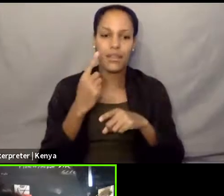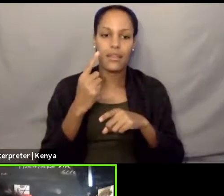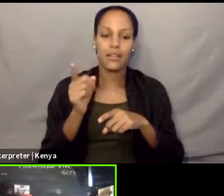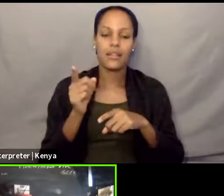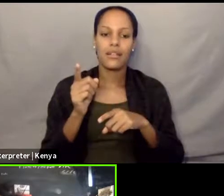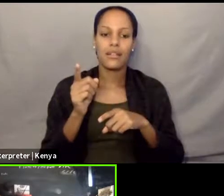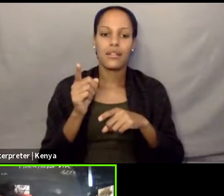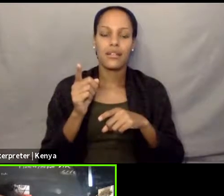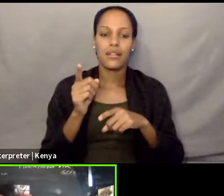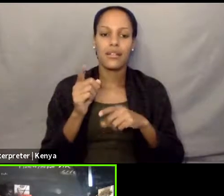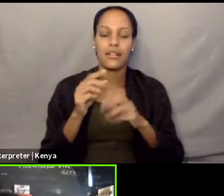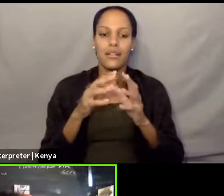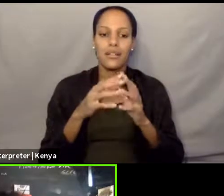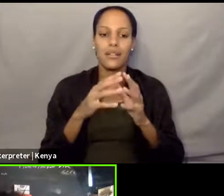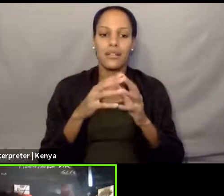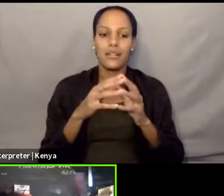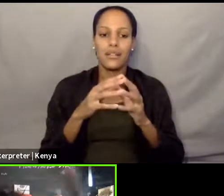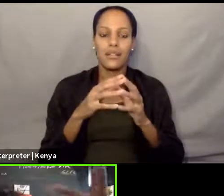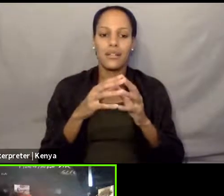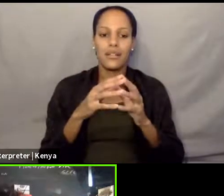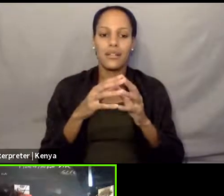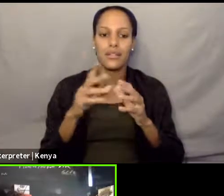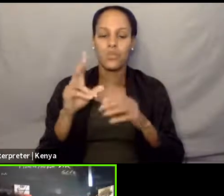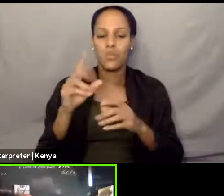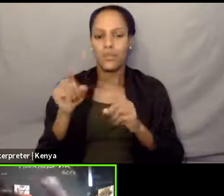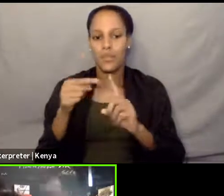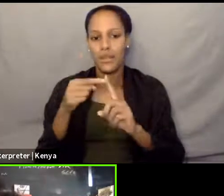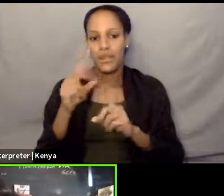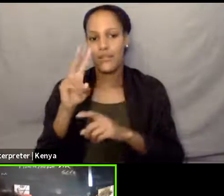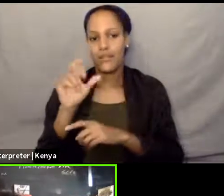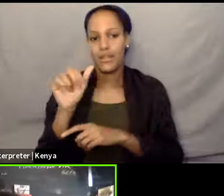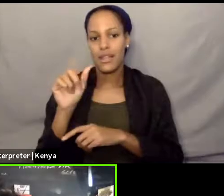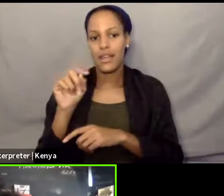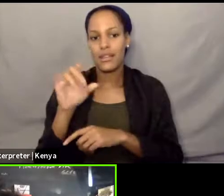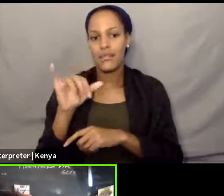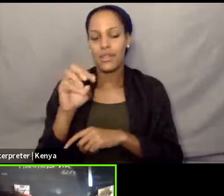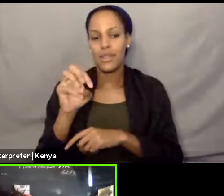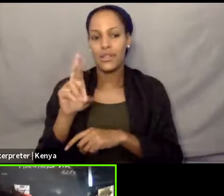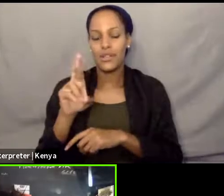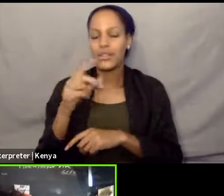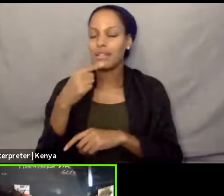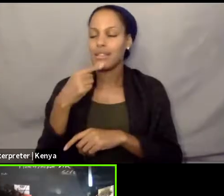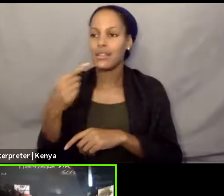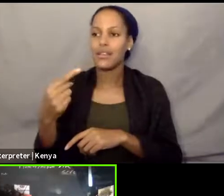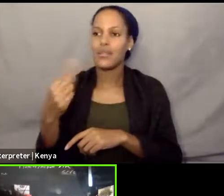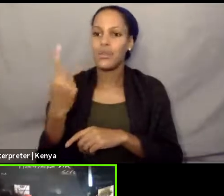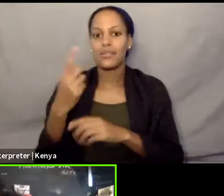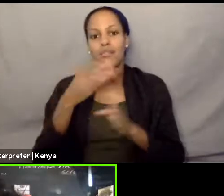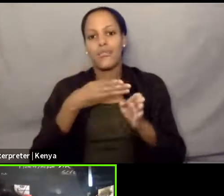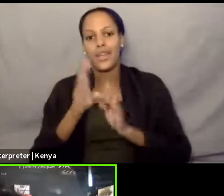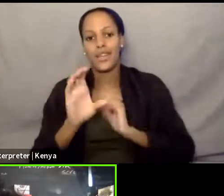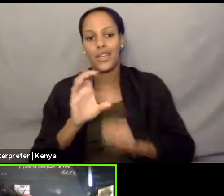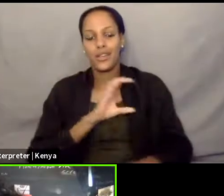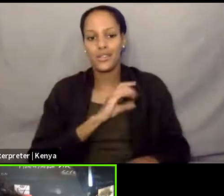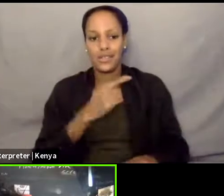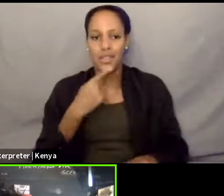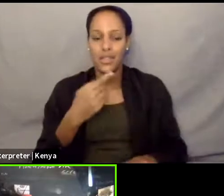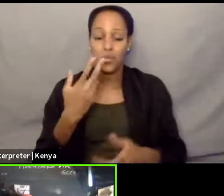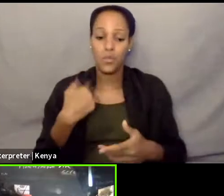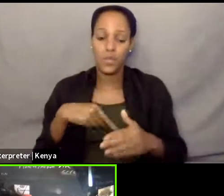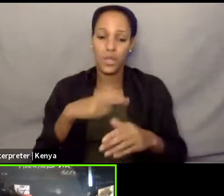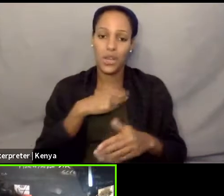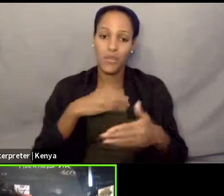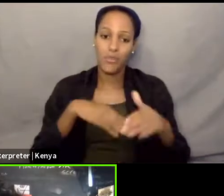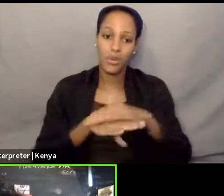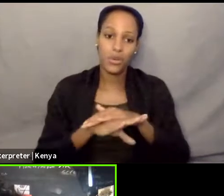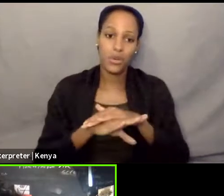for Godot, I mean, one Vladimir Estragon, one of the main characters, says, we're born astride a grave.